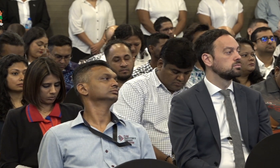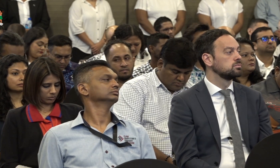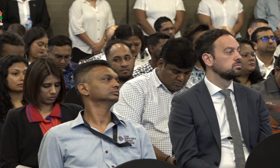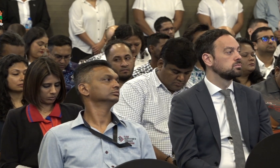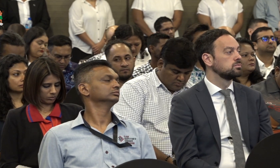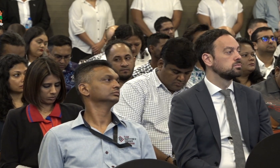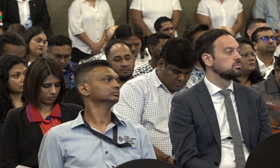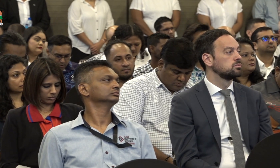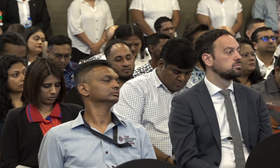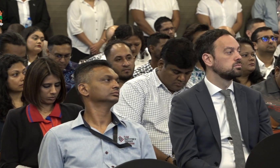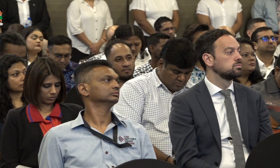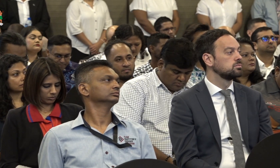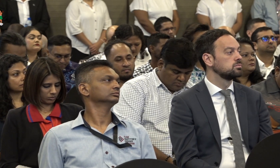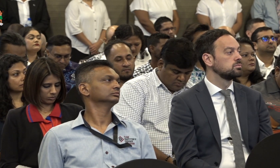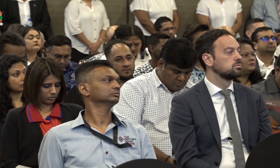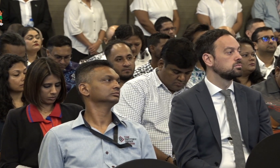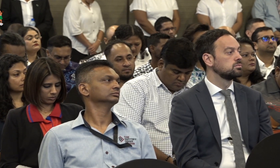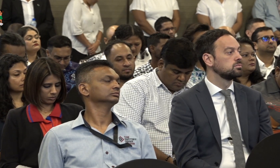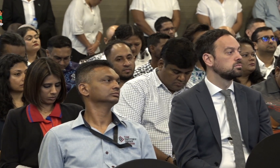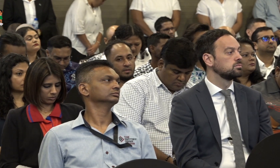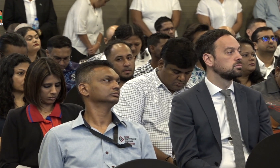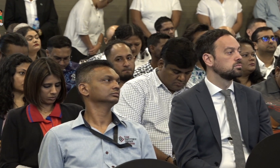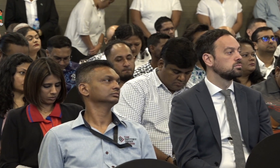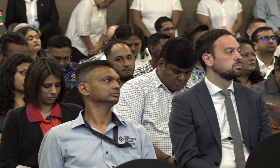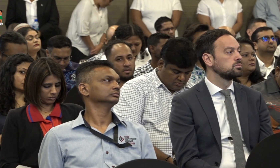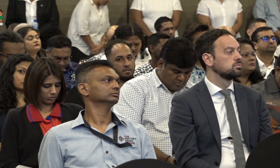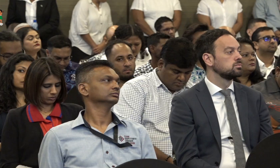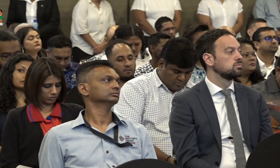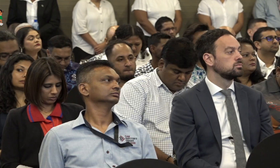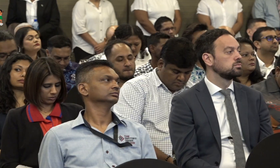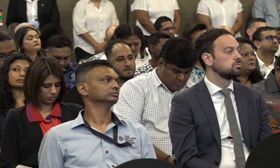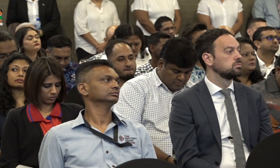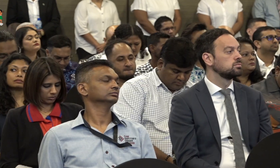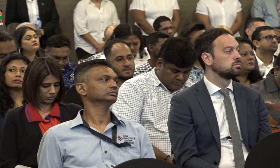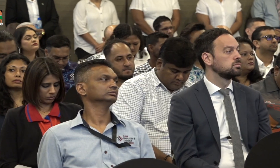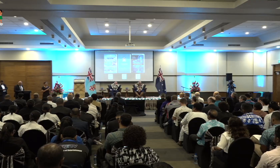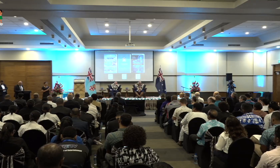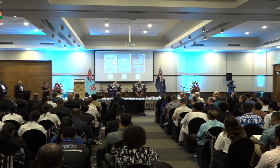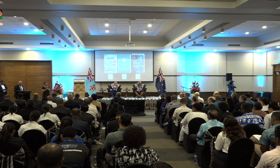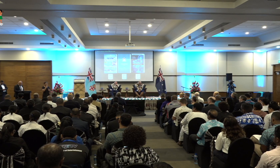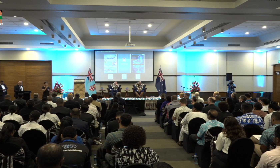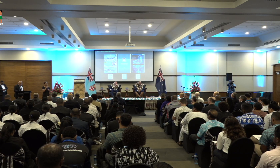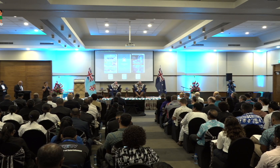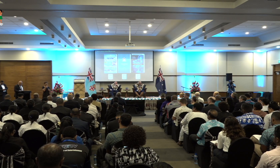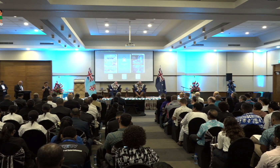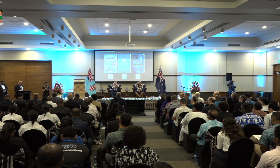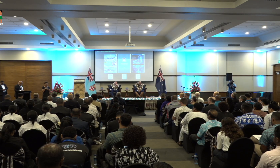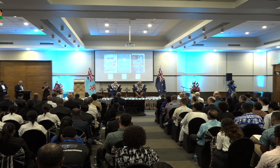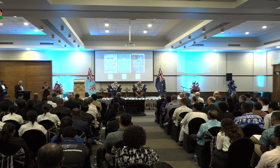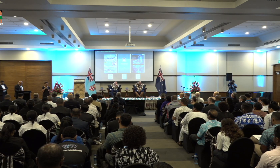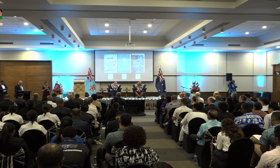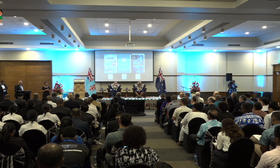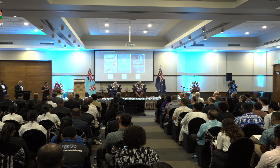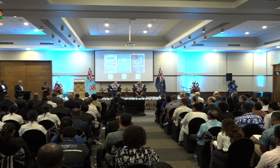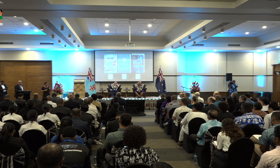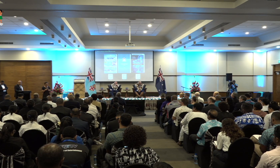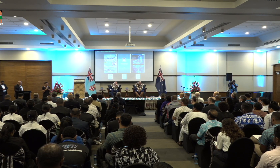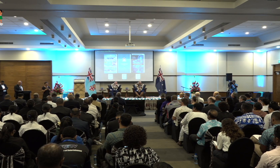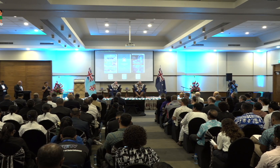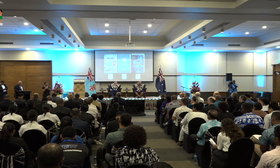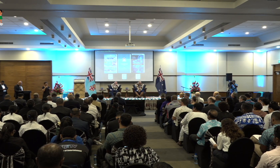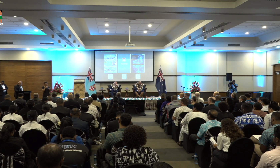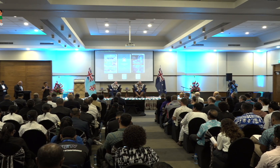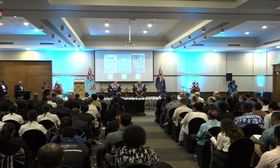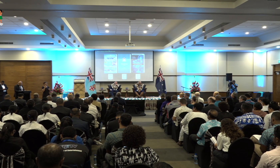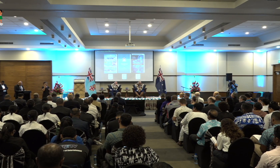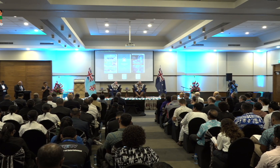And once again, I thank Honorable Prime Minister for gracing our gathering and launching the 3 initiatives launched